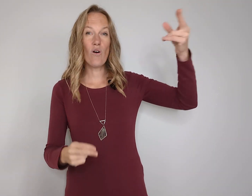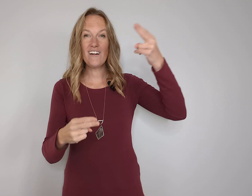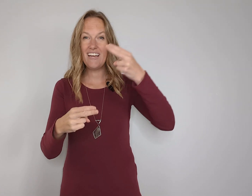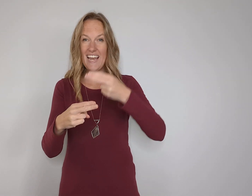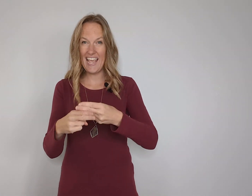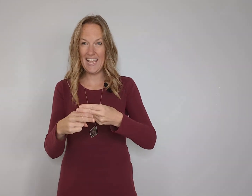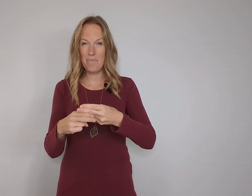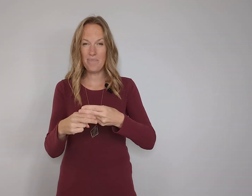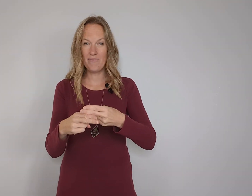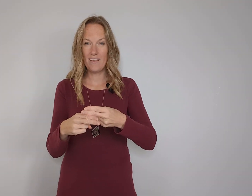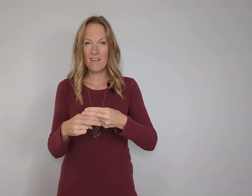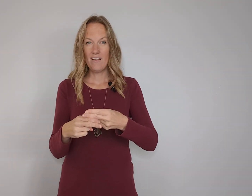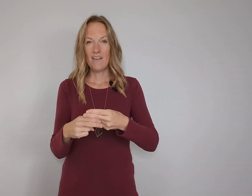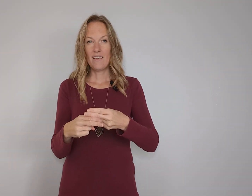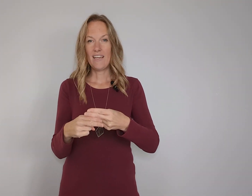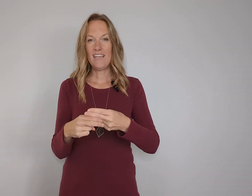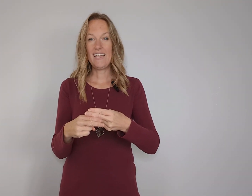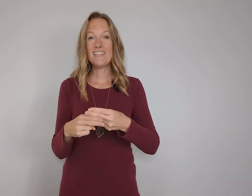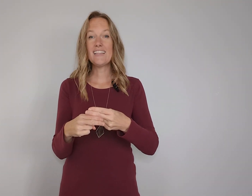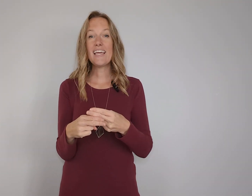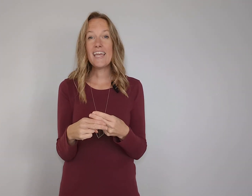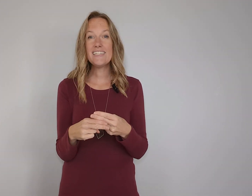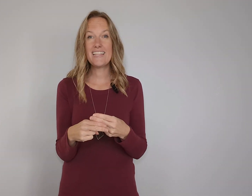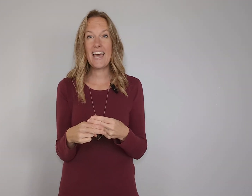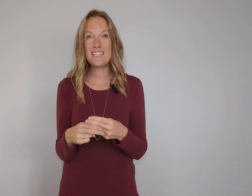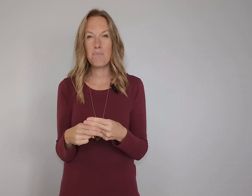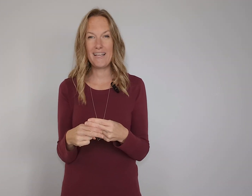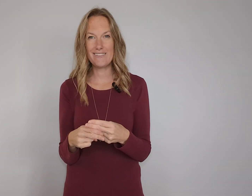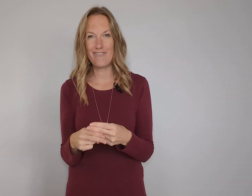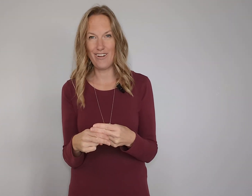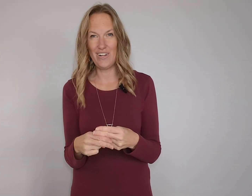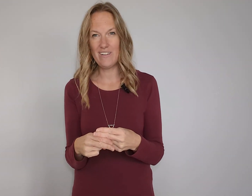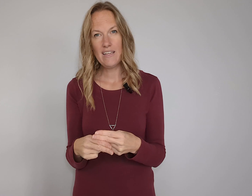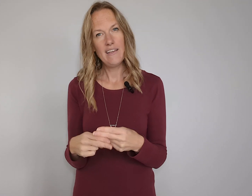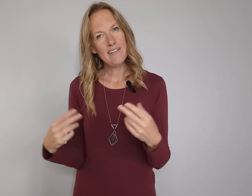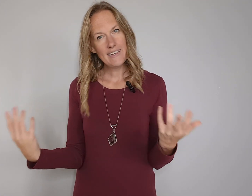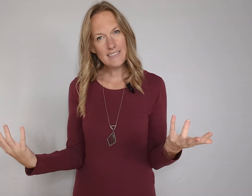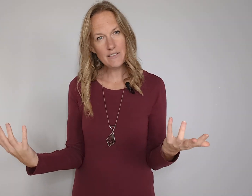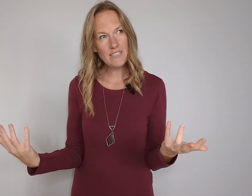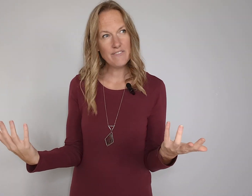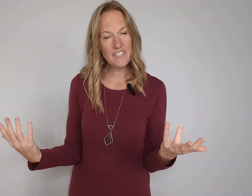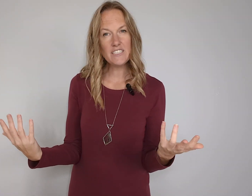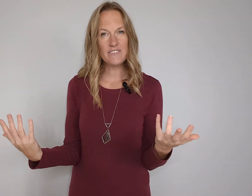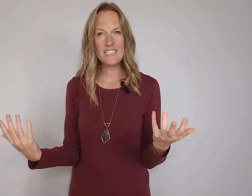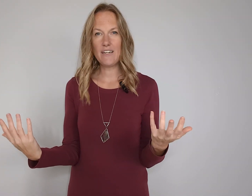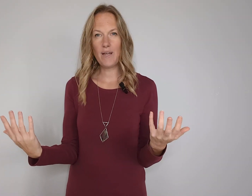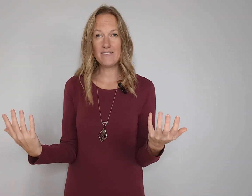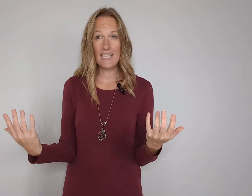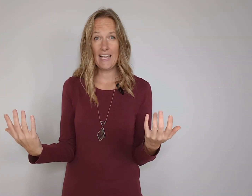your name, okay, in the land that is plentiful. Now that's a really figurative way of